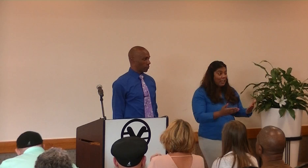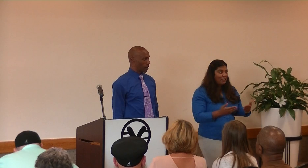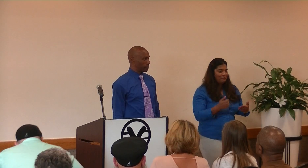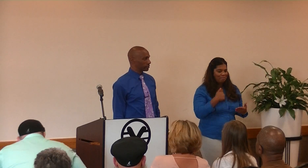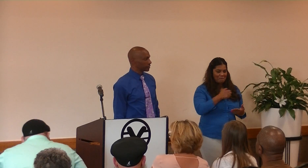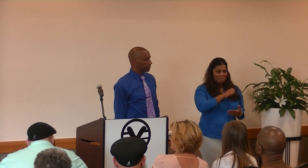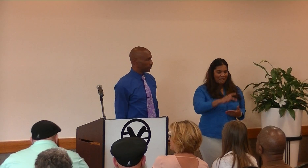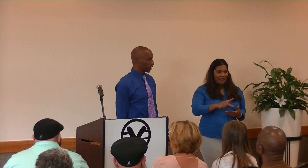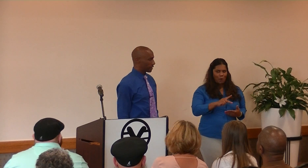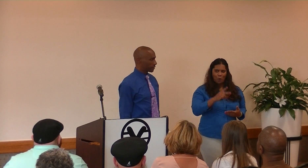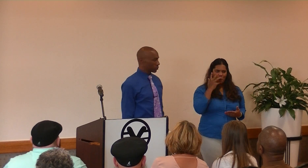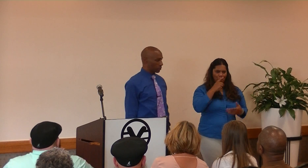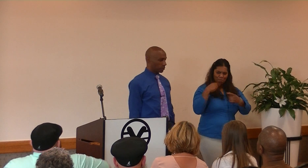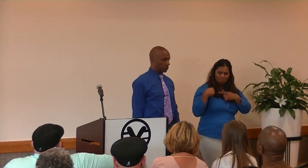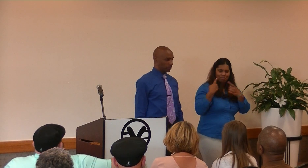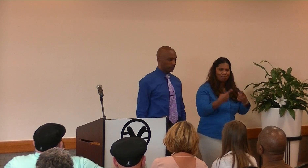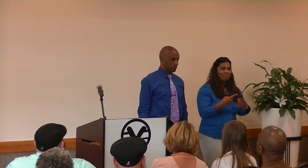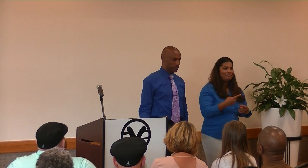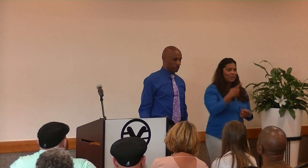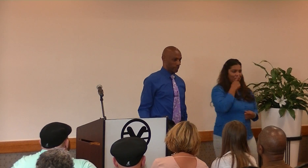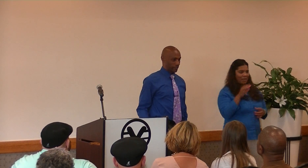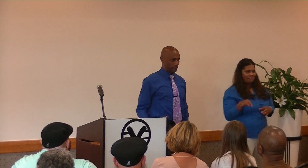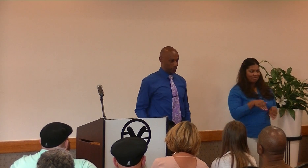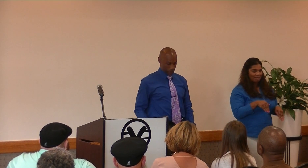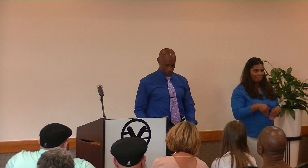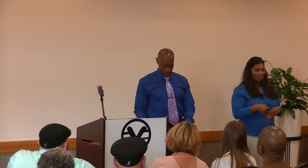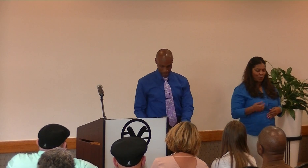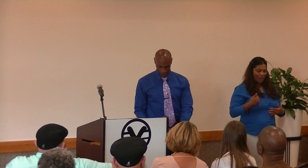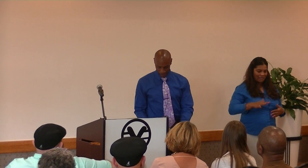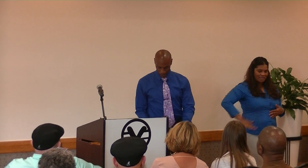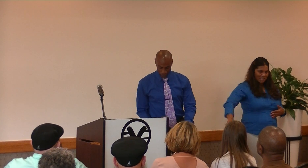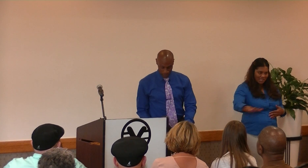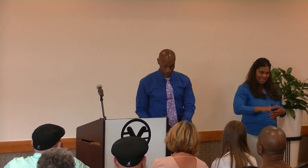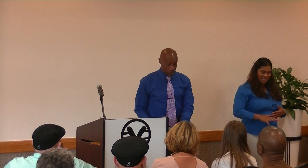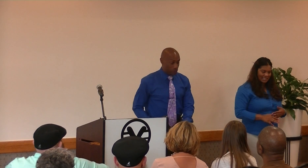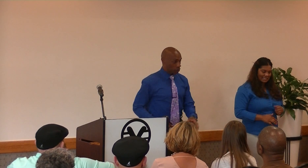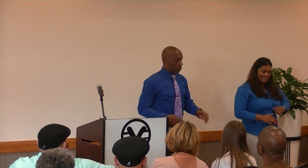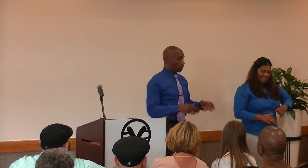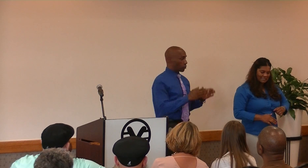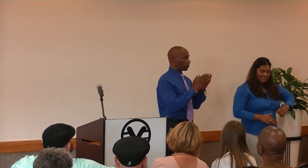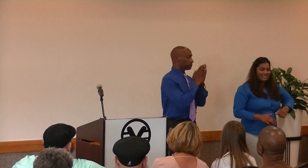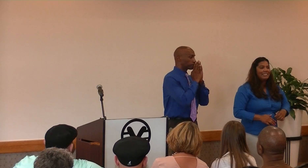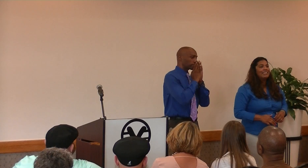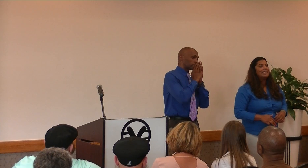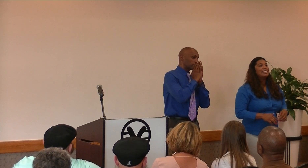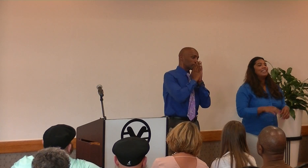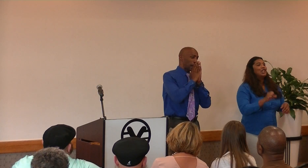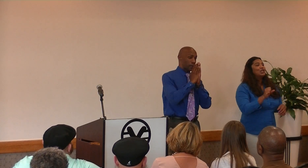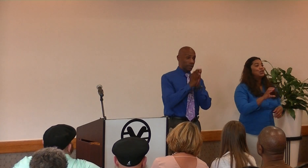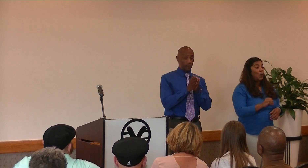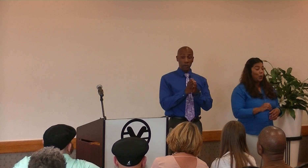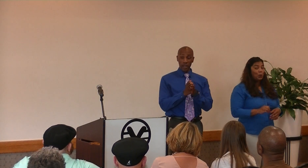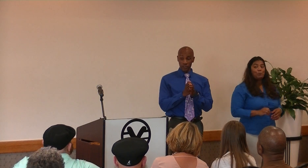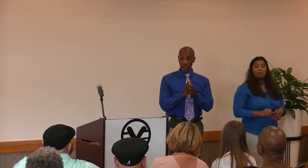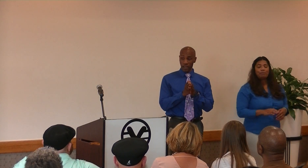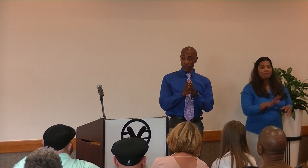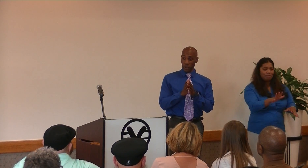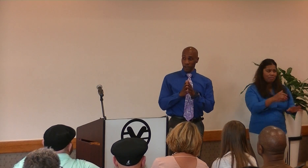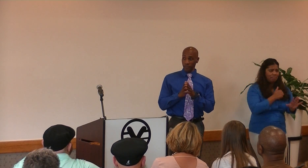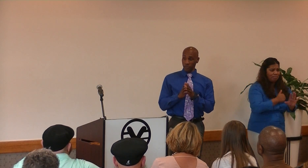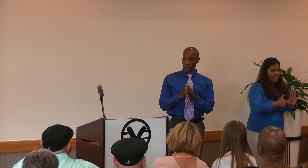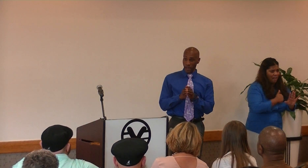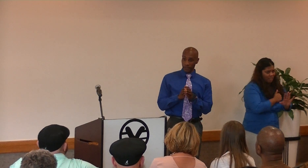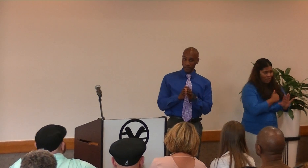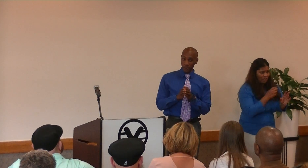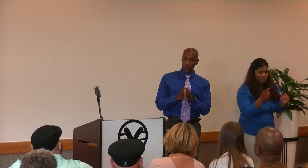it's been quite a while. I'm going to ask the interpreter to move a little bit so I have a little space. So, I must apologize